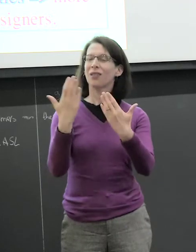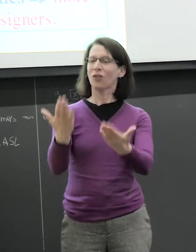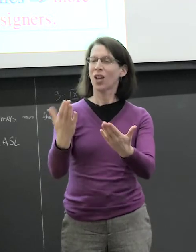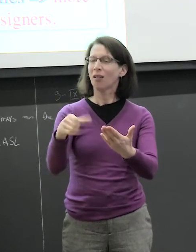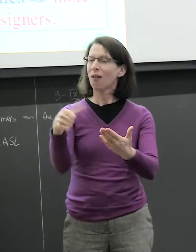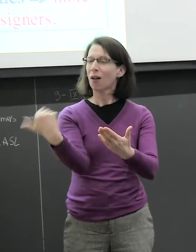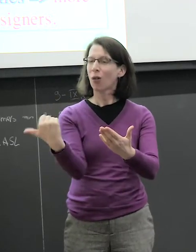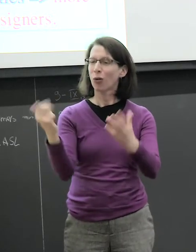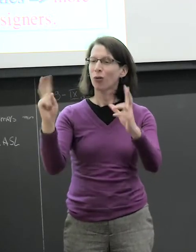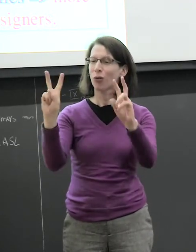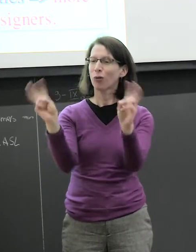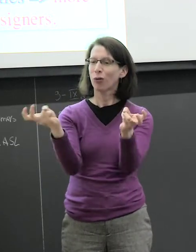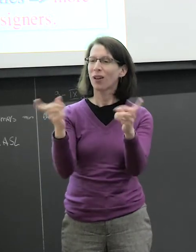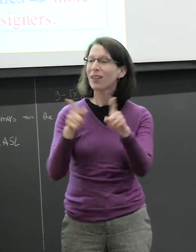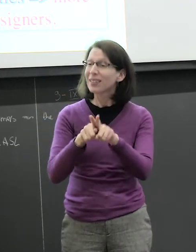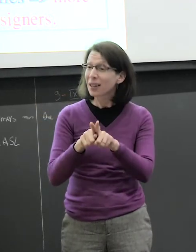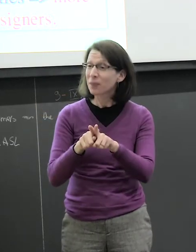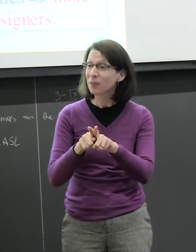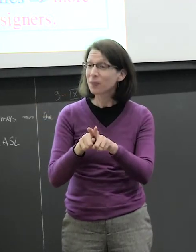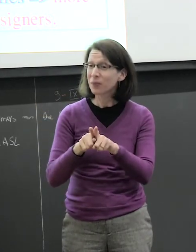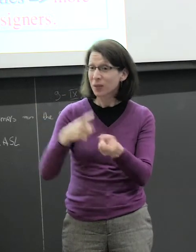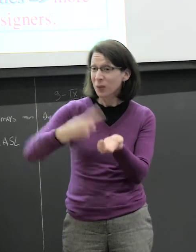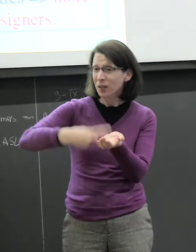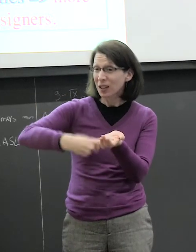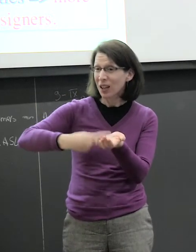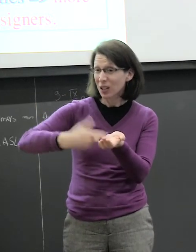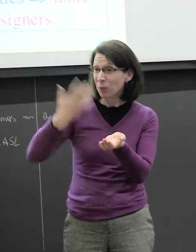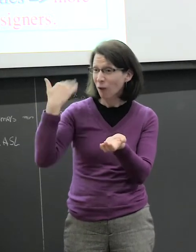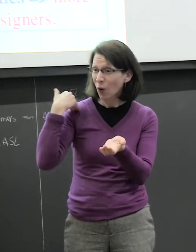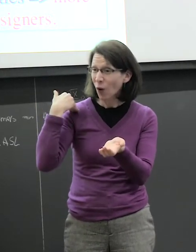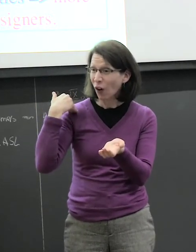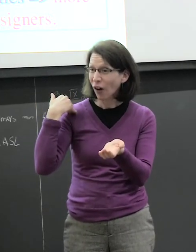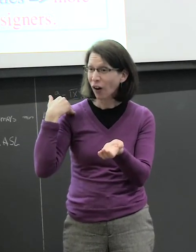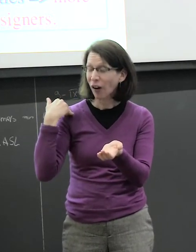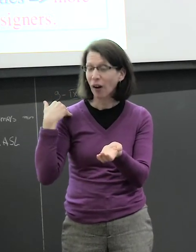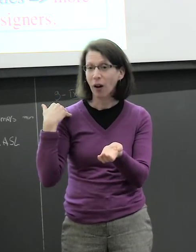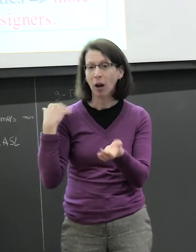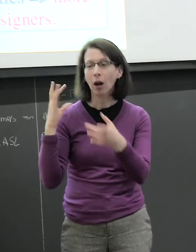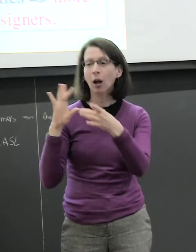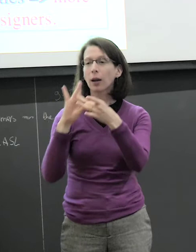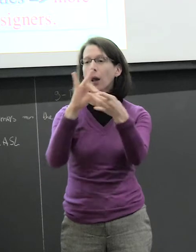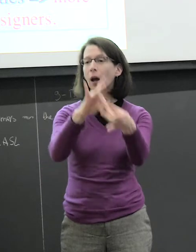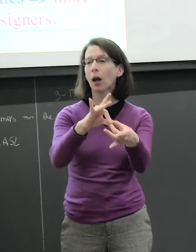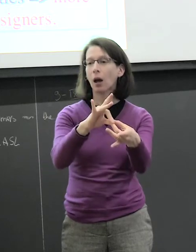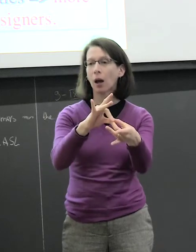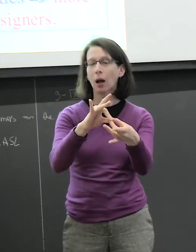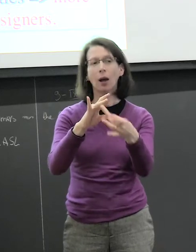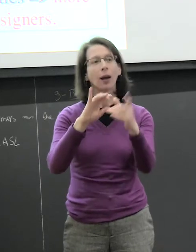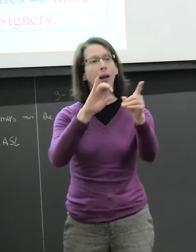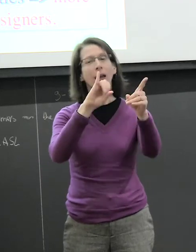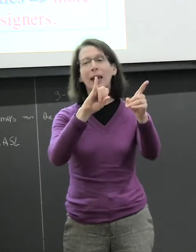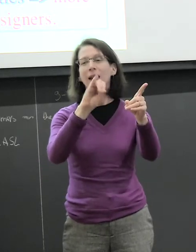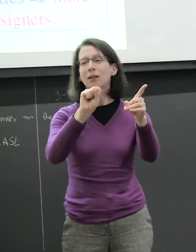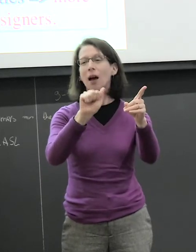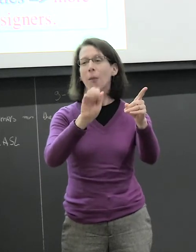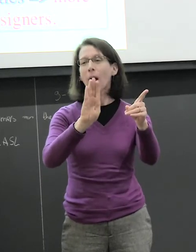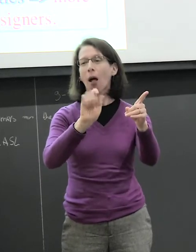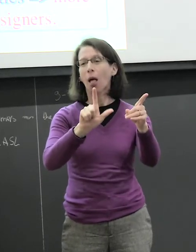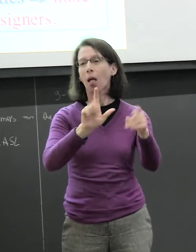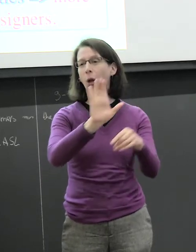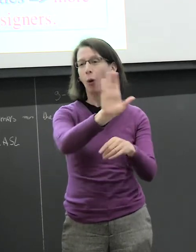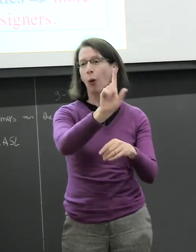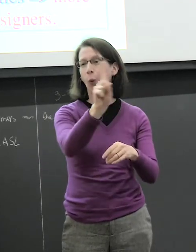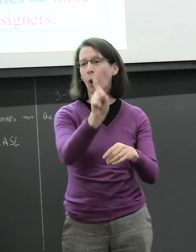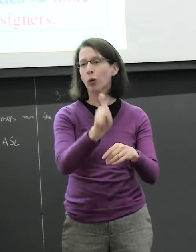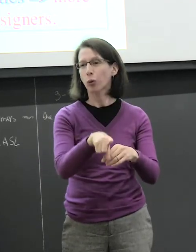other issue, the same that we discussed before in connection with Isabel's question,